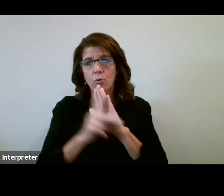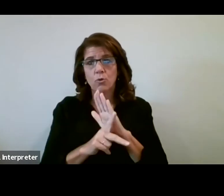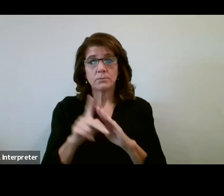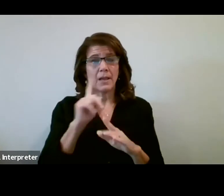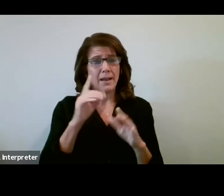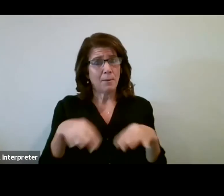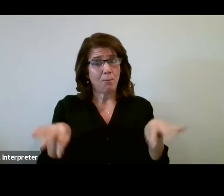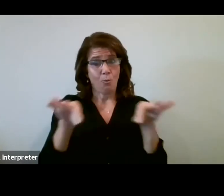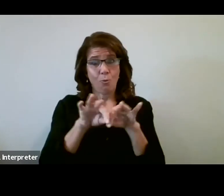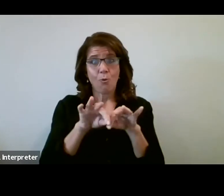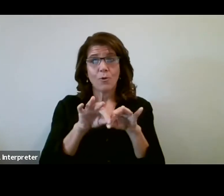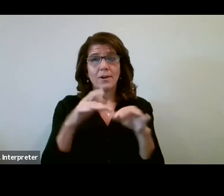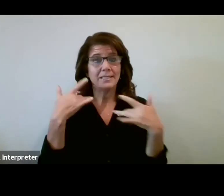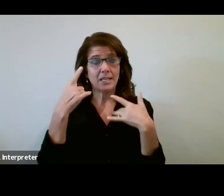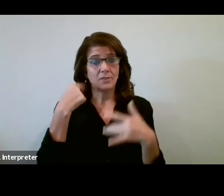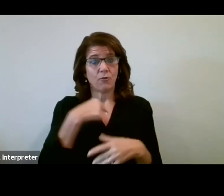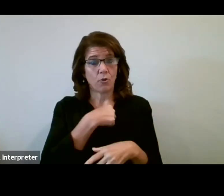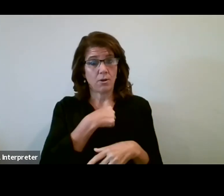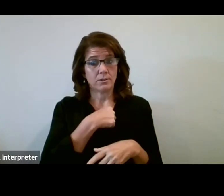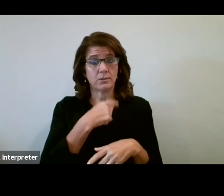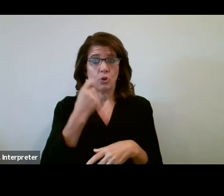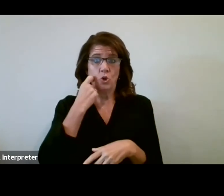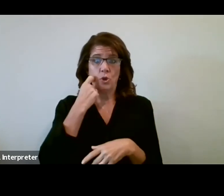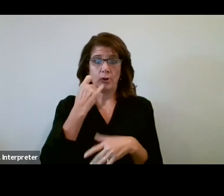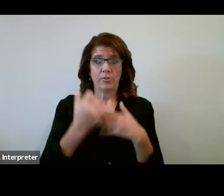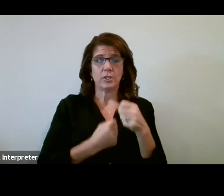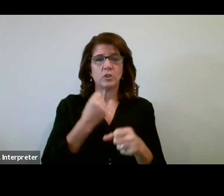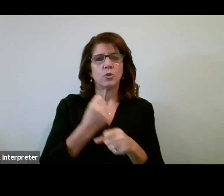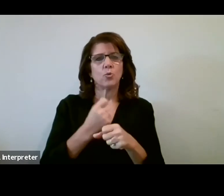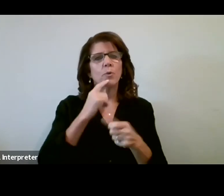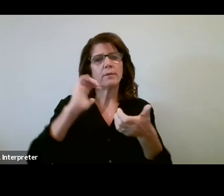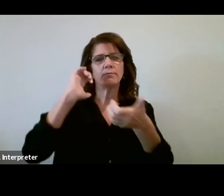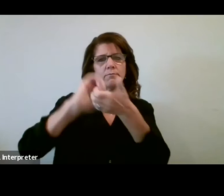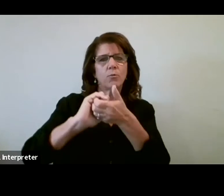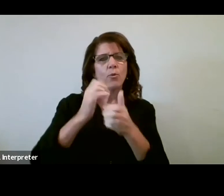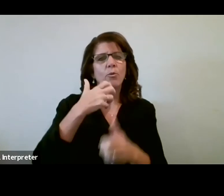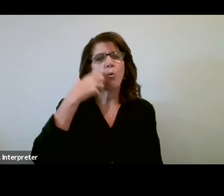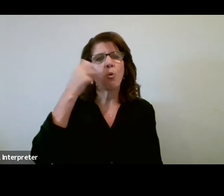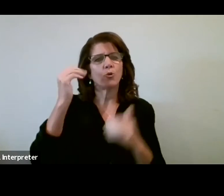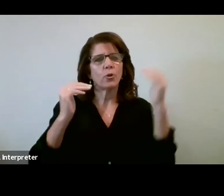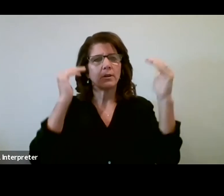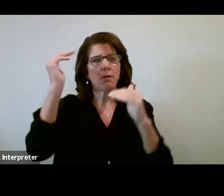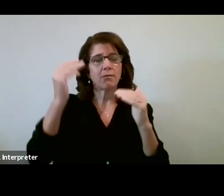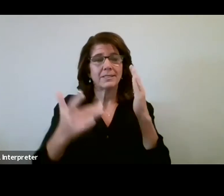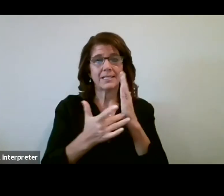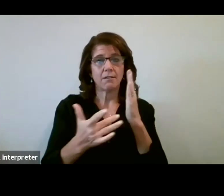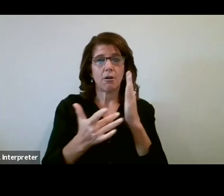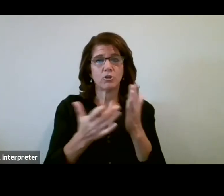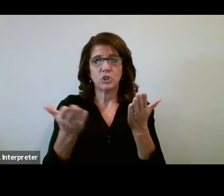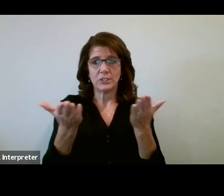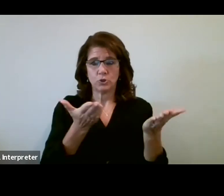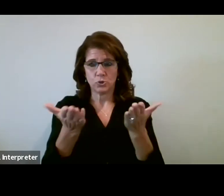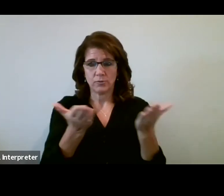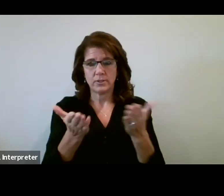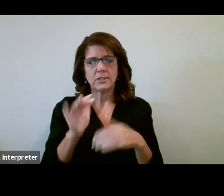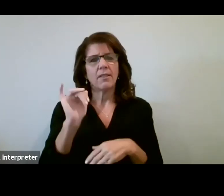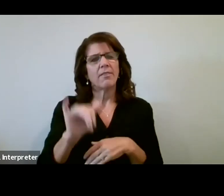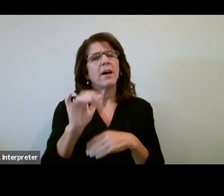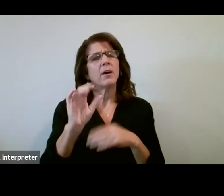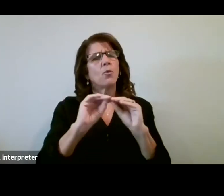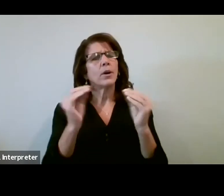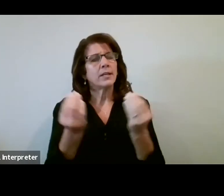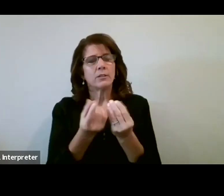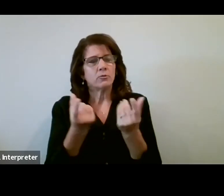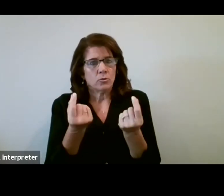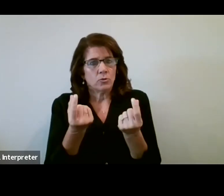and exciting for us, earlier this year, we affiliated with the Older Adults Technology Service, which is an organization